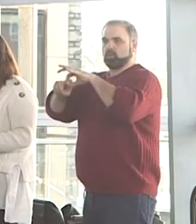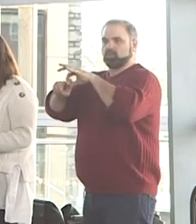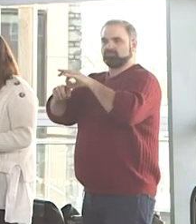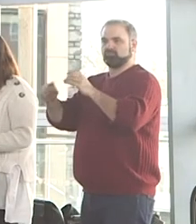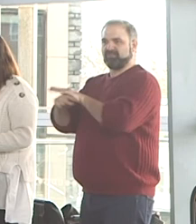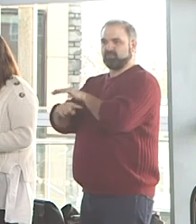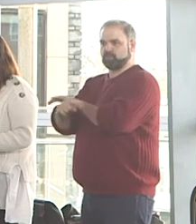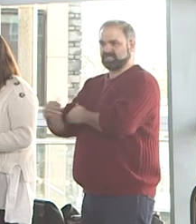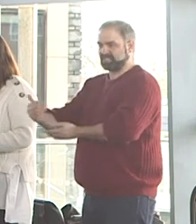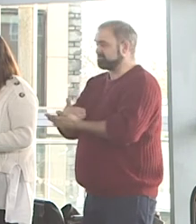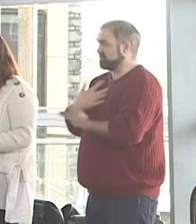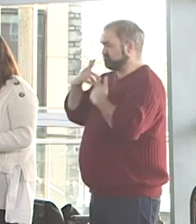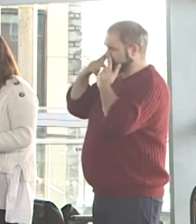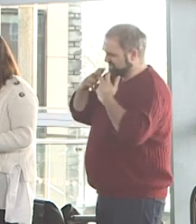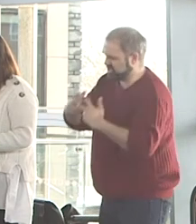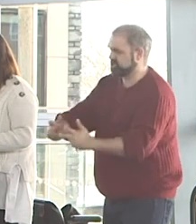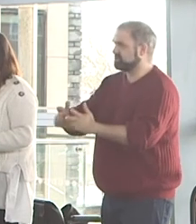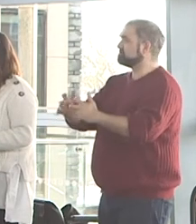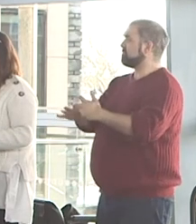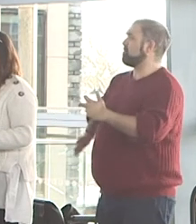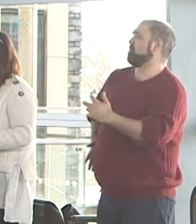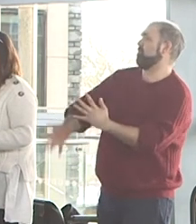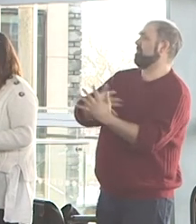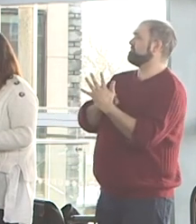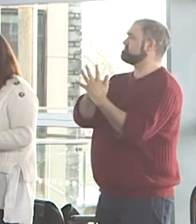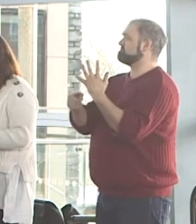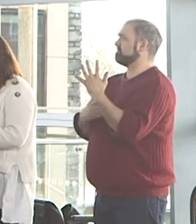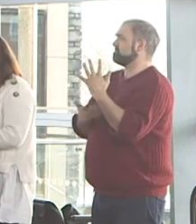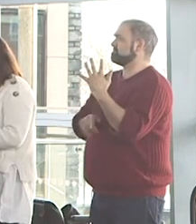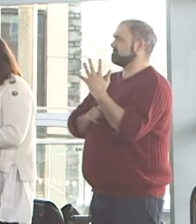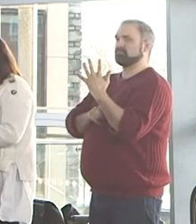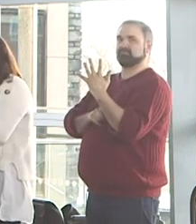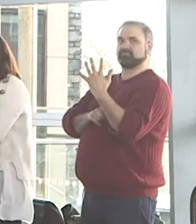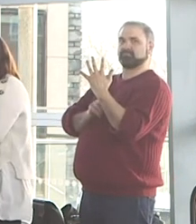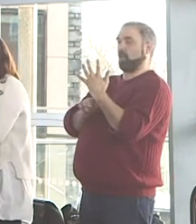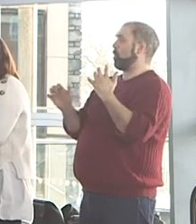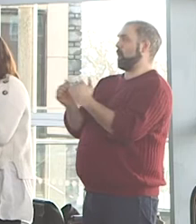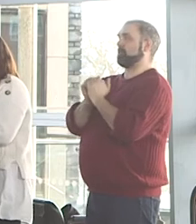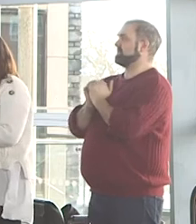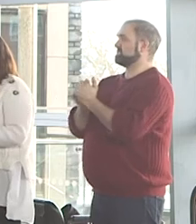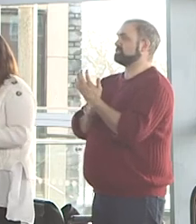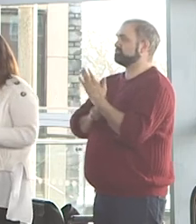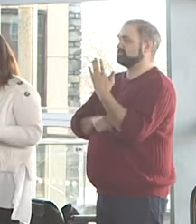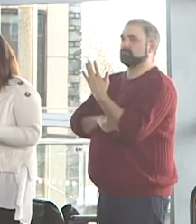qualitative research, and all of the participants were anonymous.